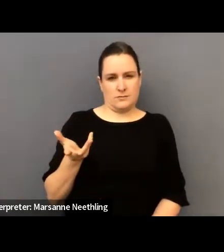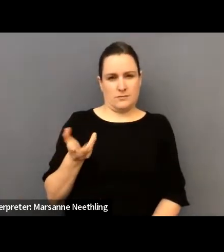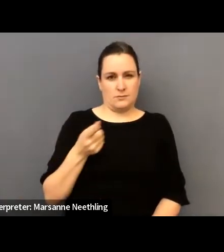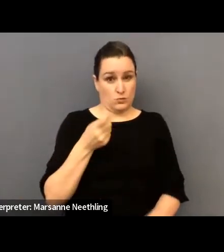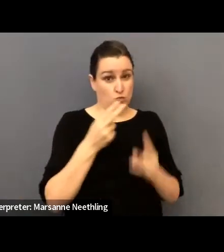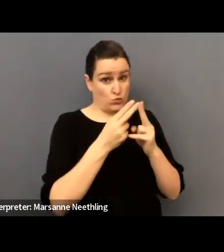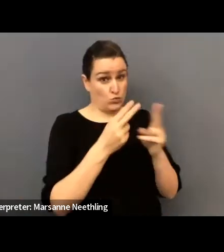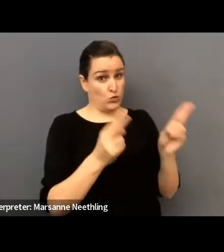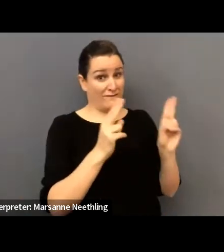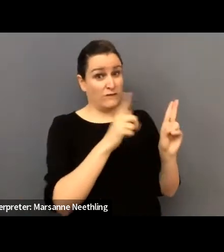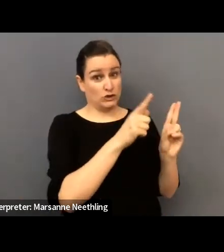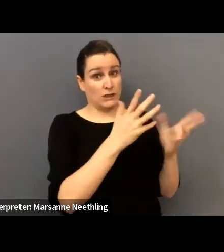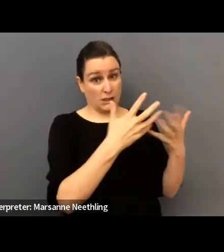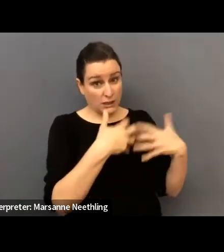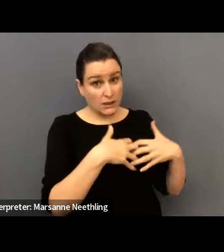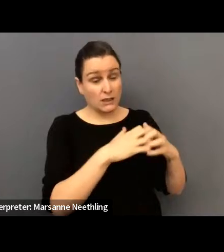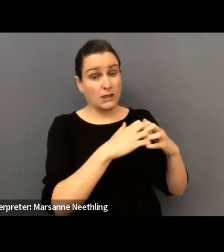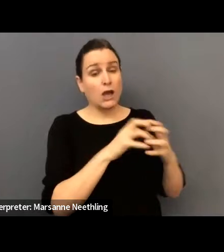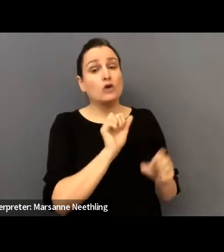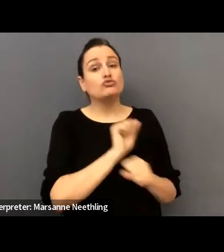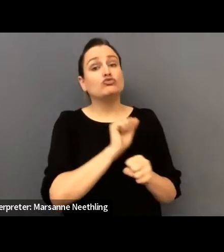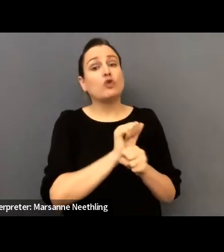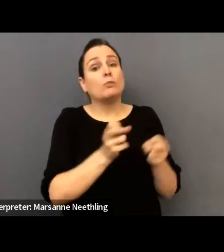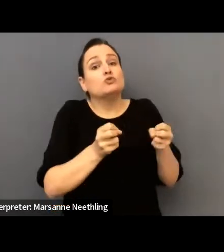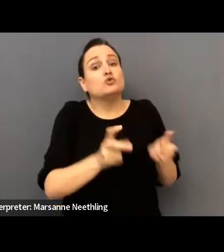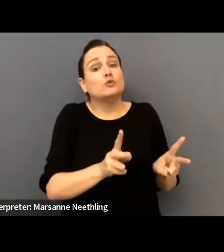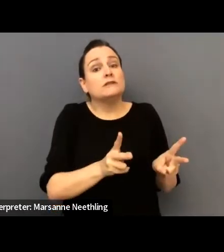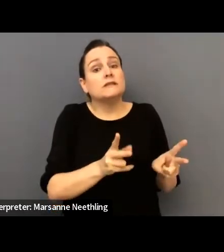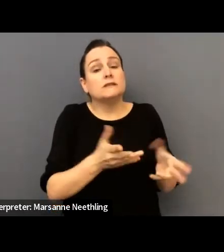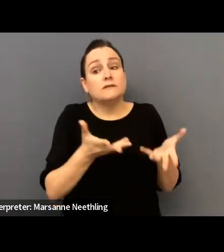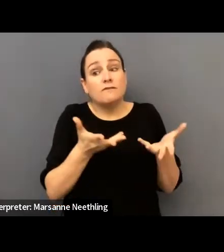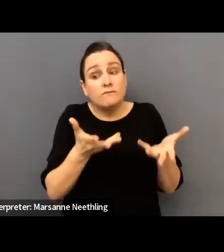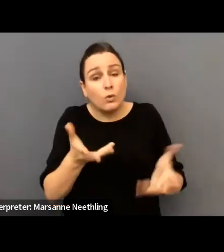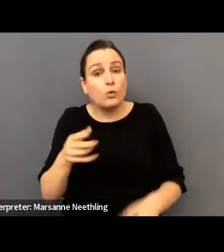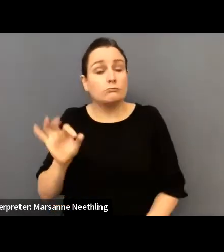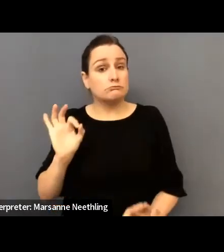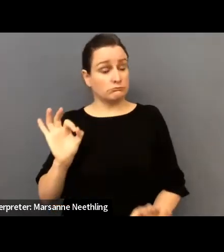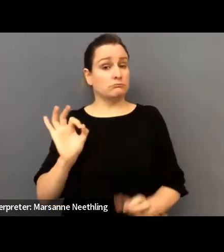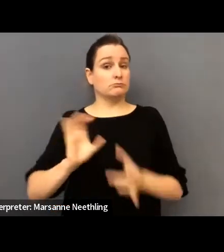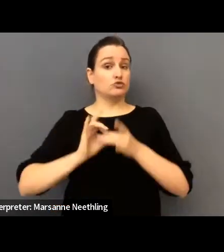opportunities for sign language interpreters? Are we ready to